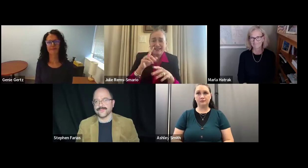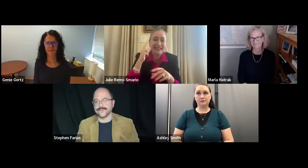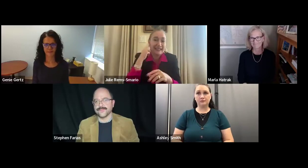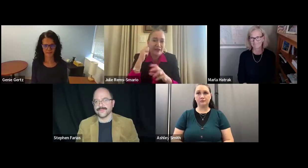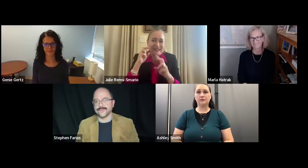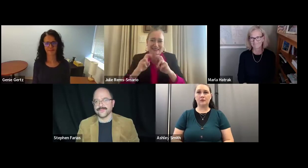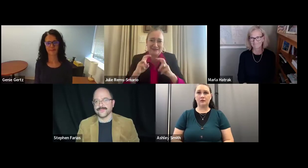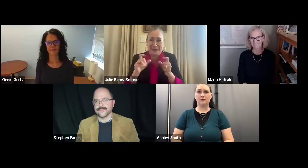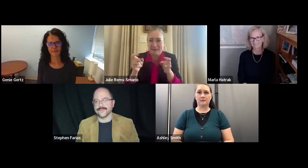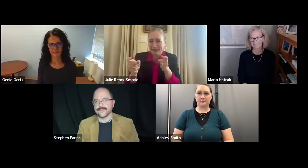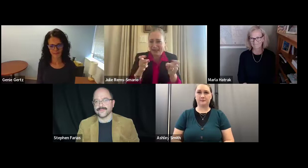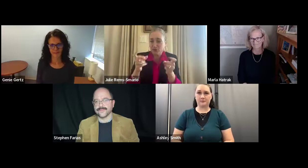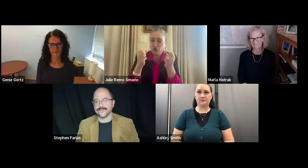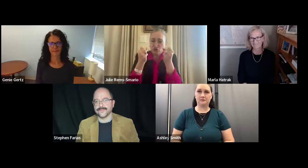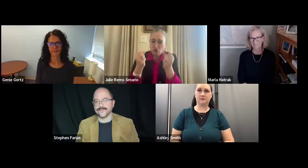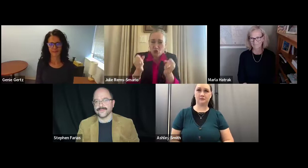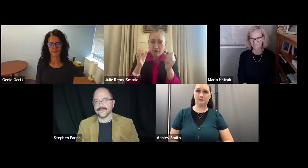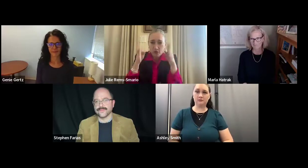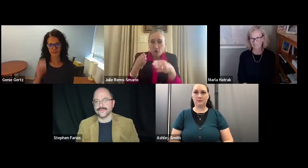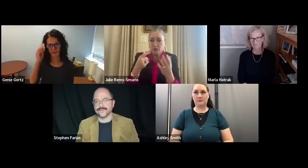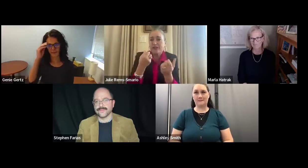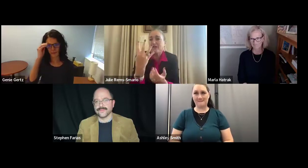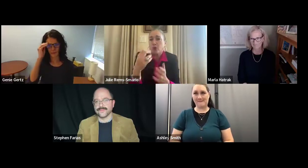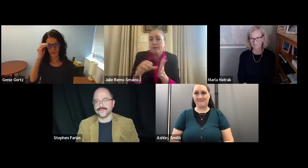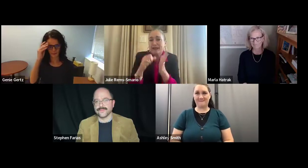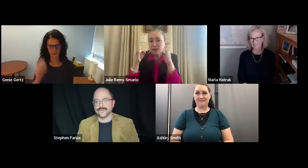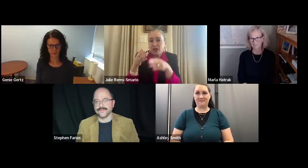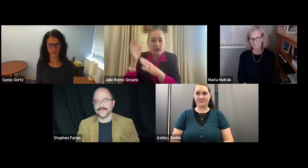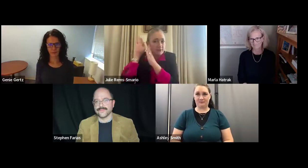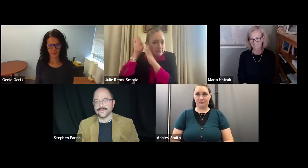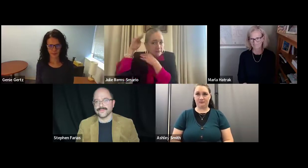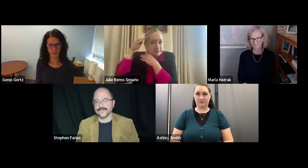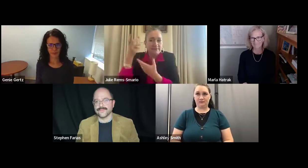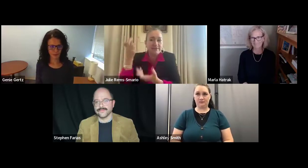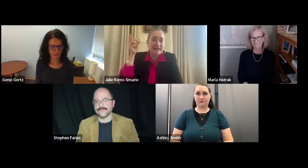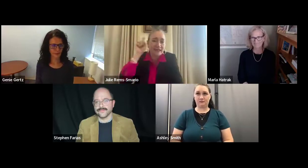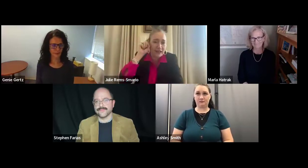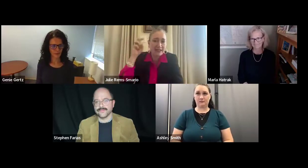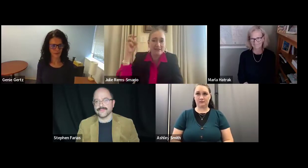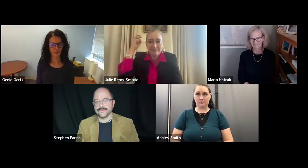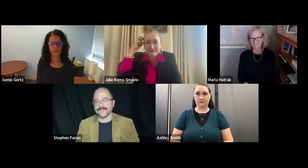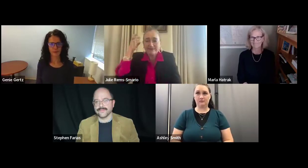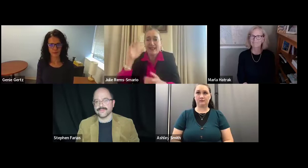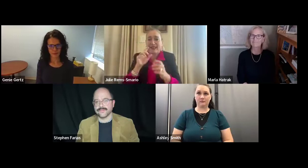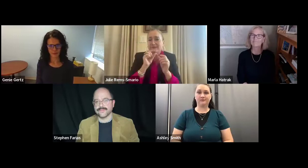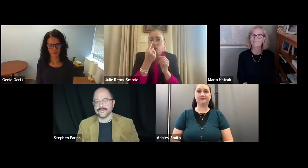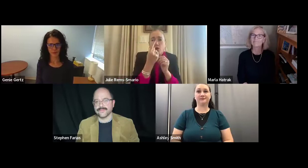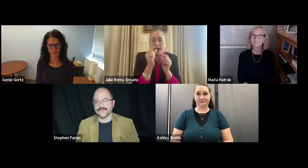So the National Center for Hearing Assessment Management, which has a strong focus, there's 4 pages where it's strongly